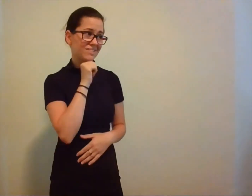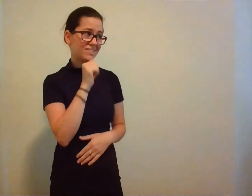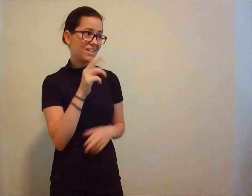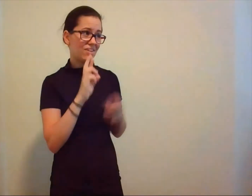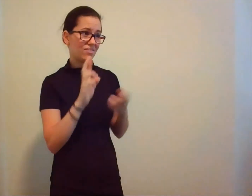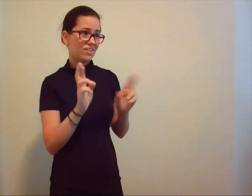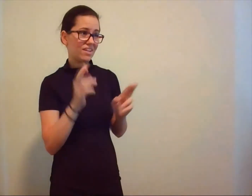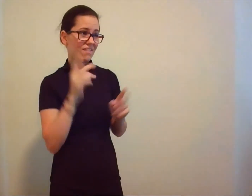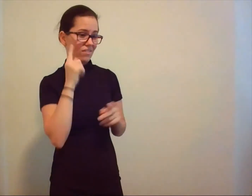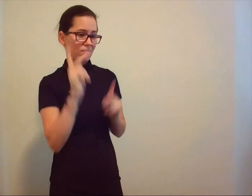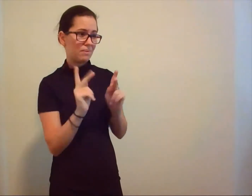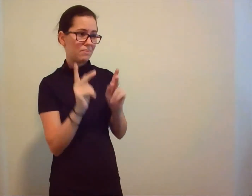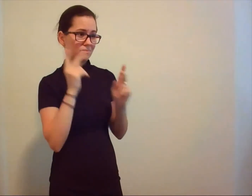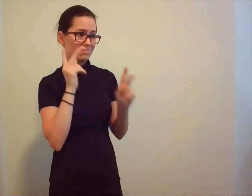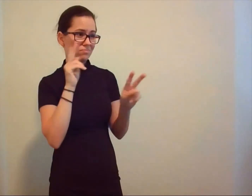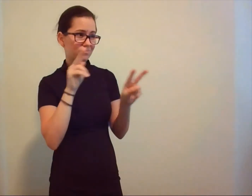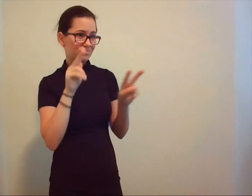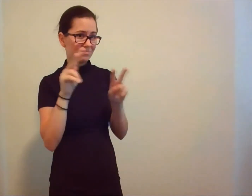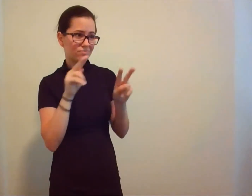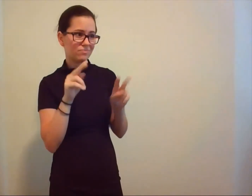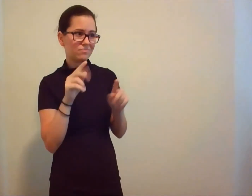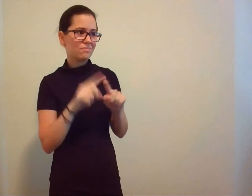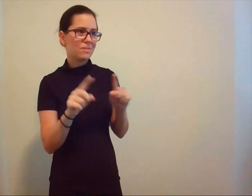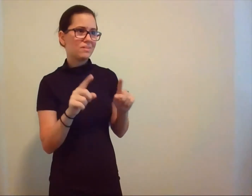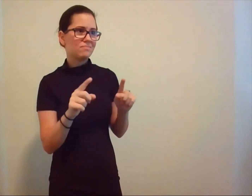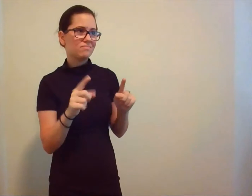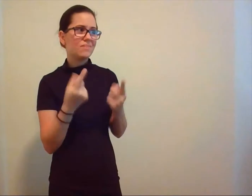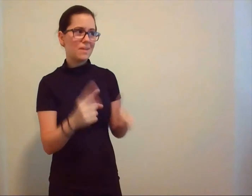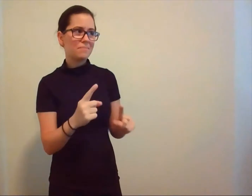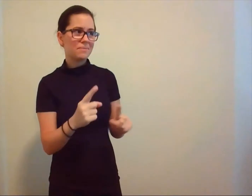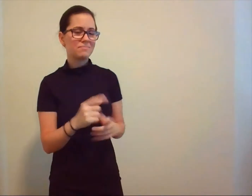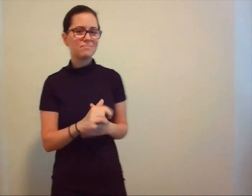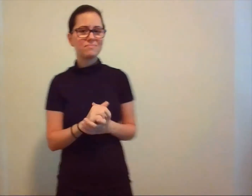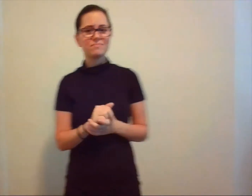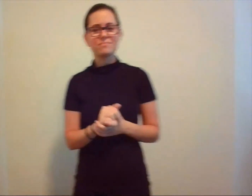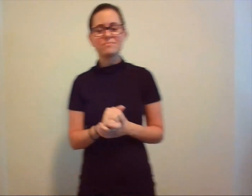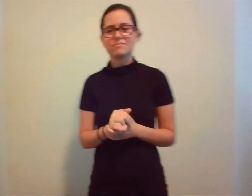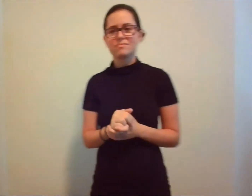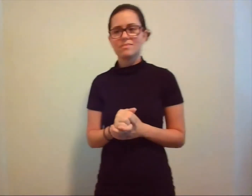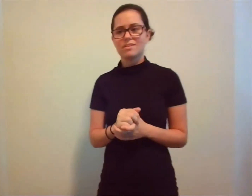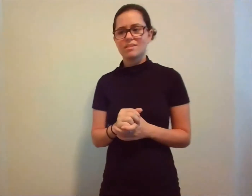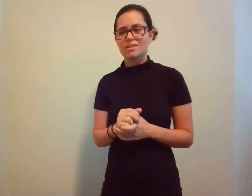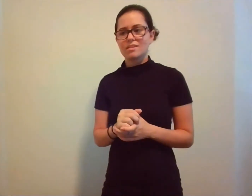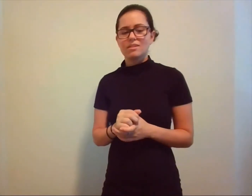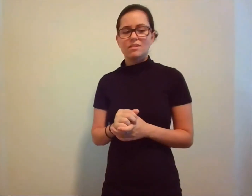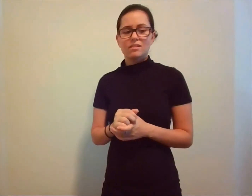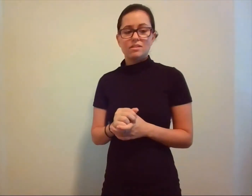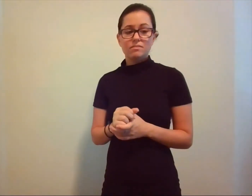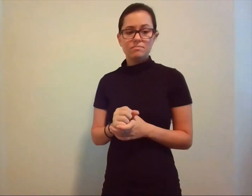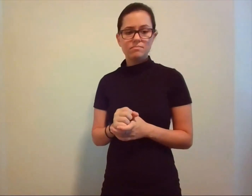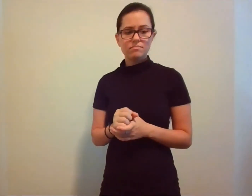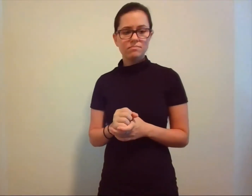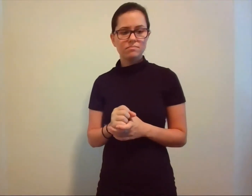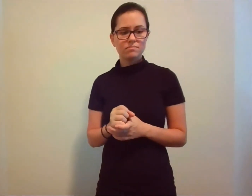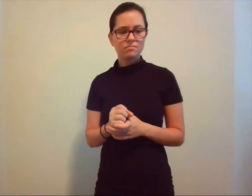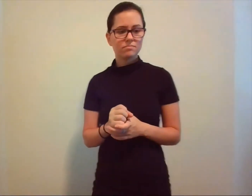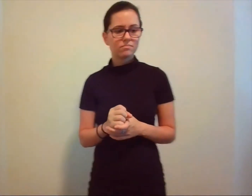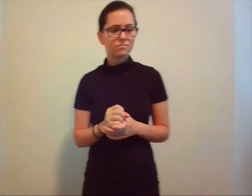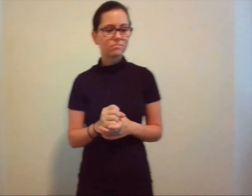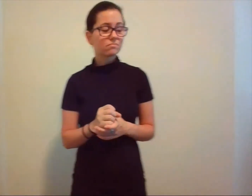happening, and you reminded me of it, so I need to tell you that. All right, so in preparation for my trip, I was so excited. I was